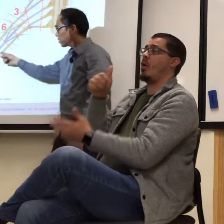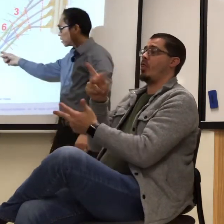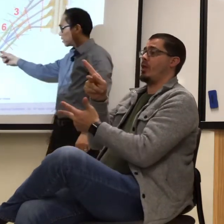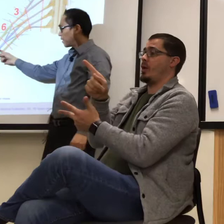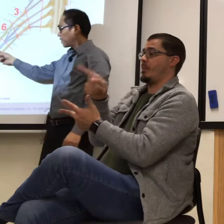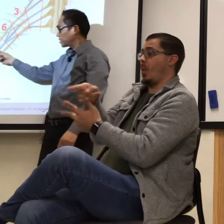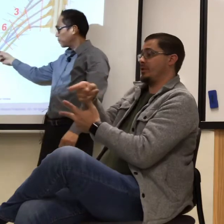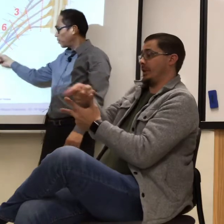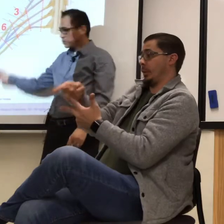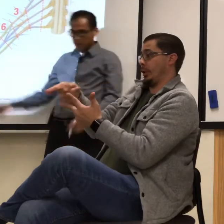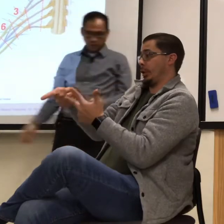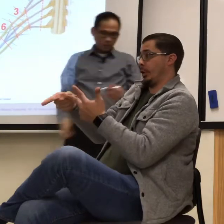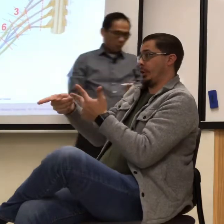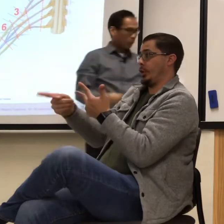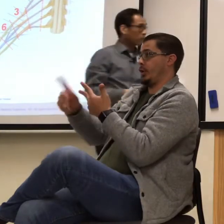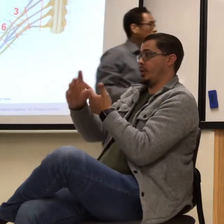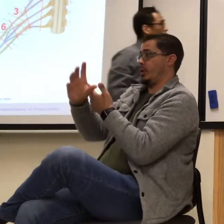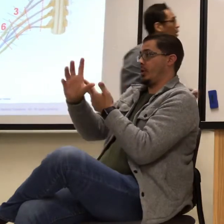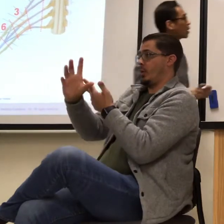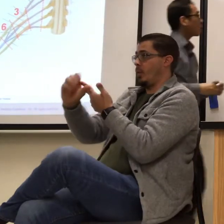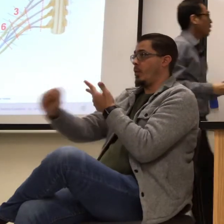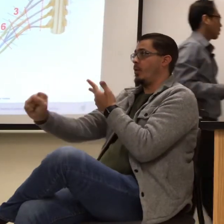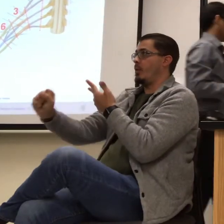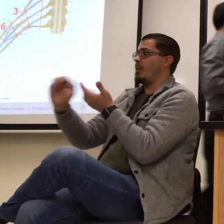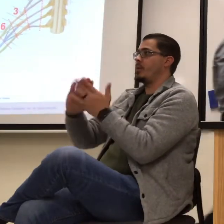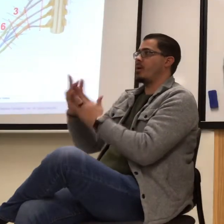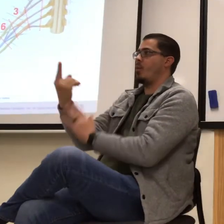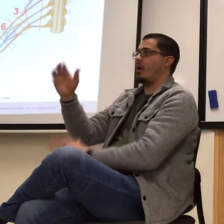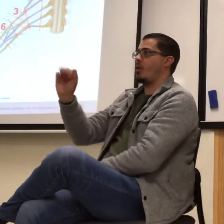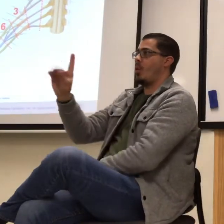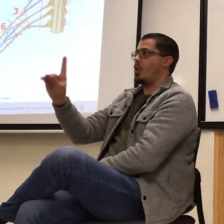division, that's a posterior chord.